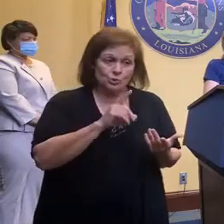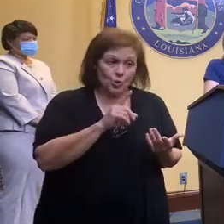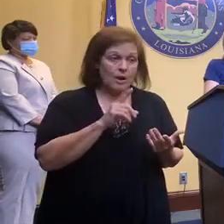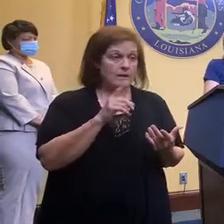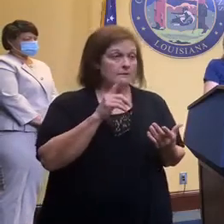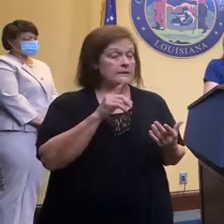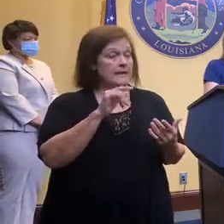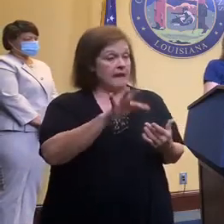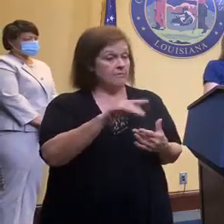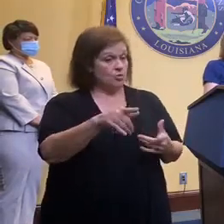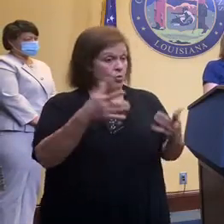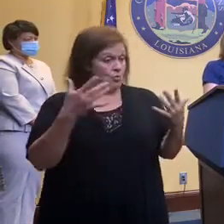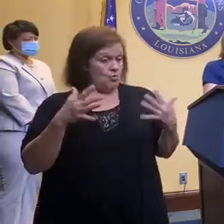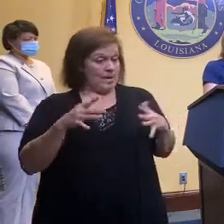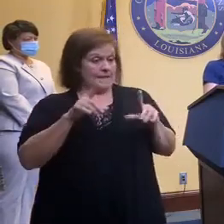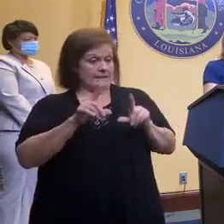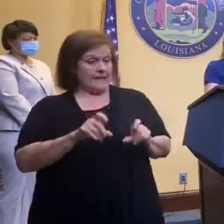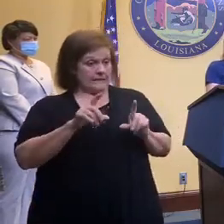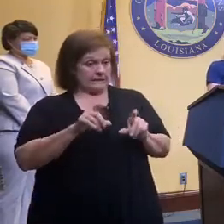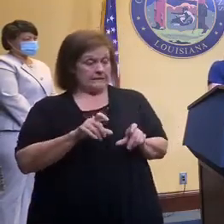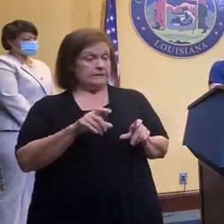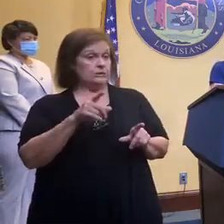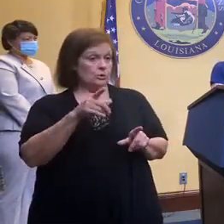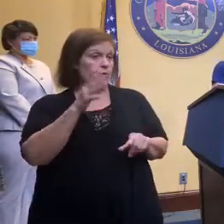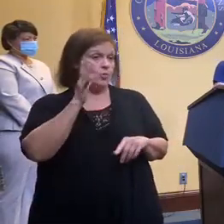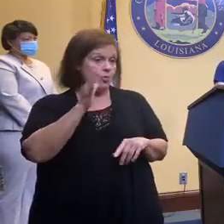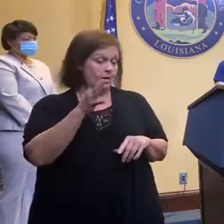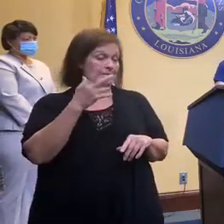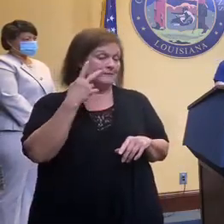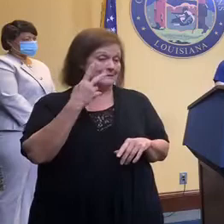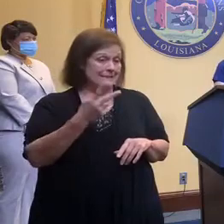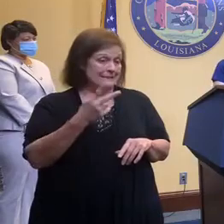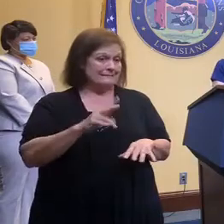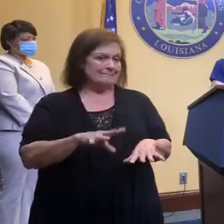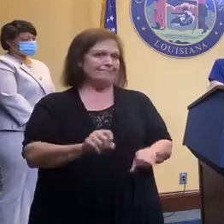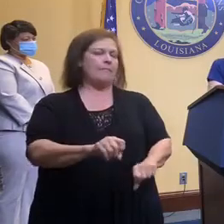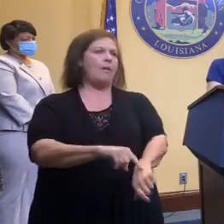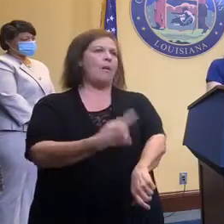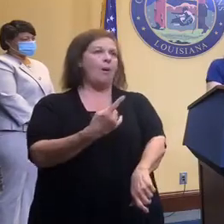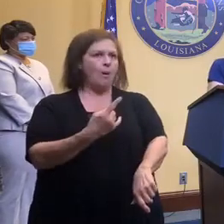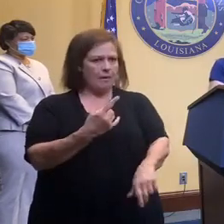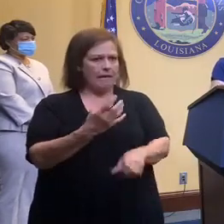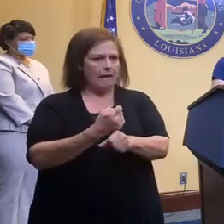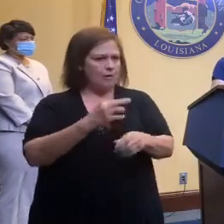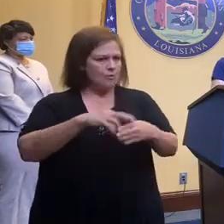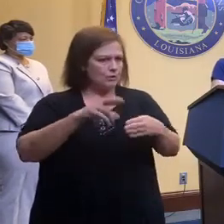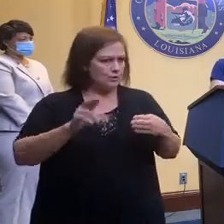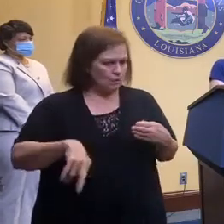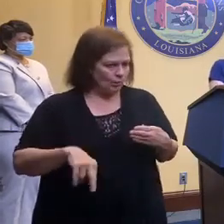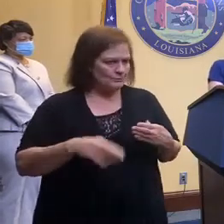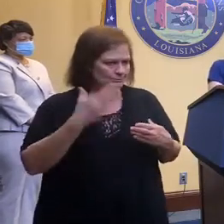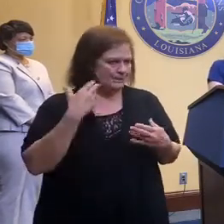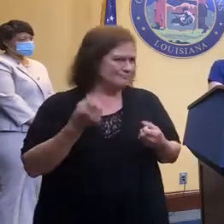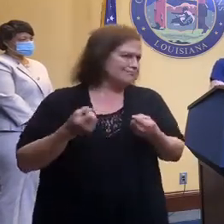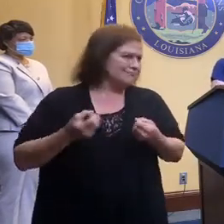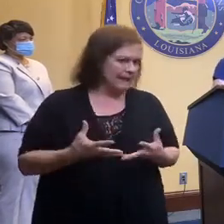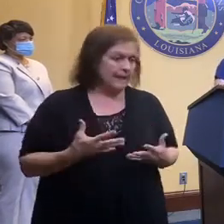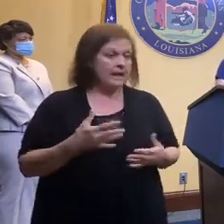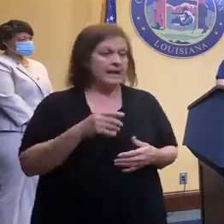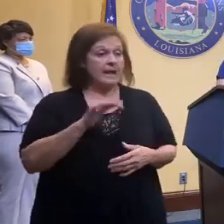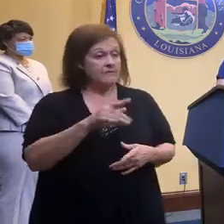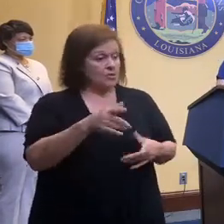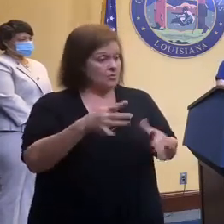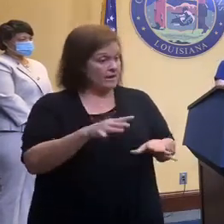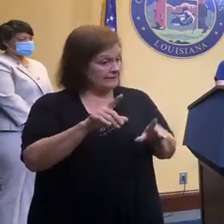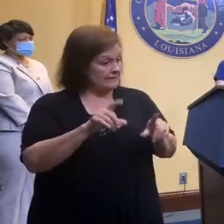been tested, you should expect to see a longer wait time for your results. If you have been tested, you need to act as if you